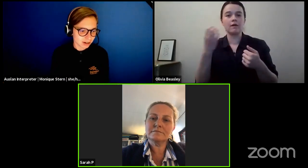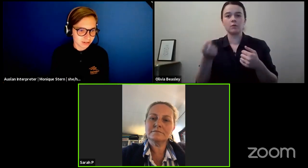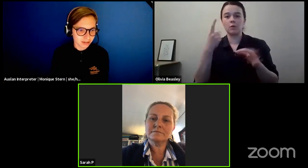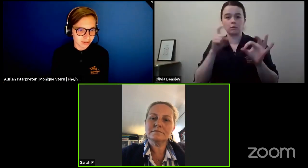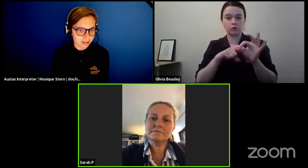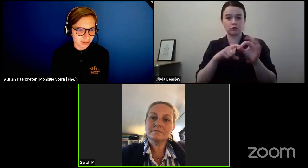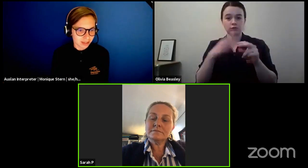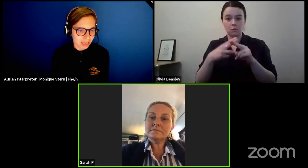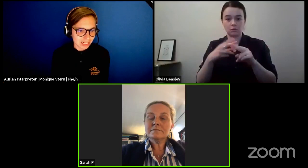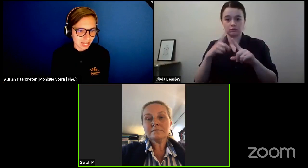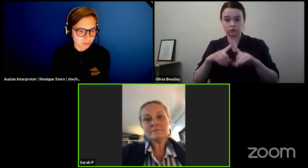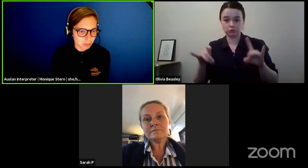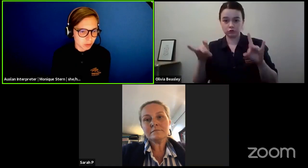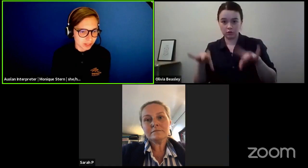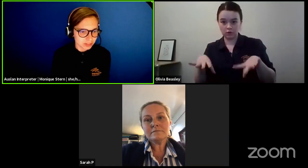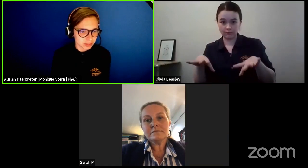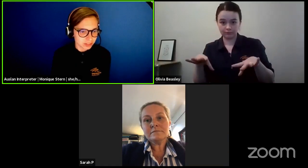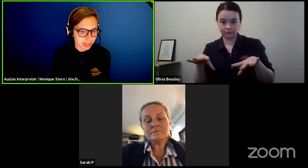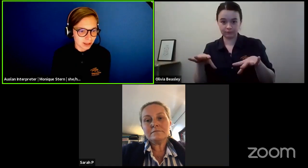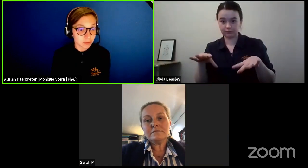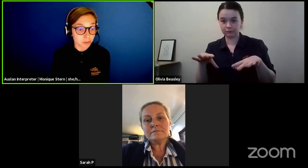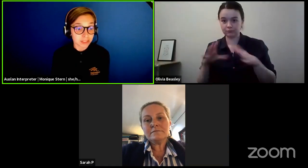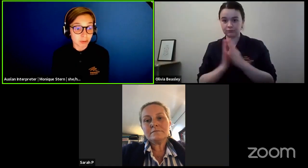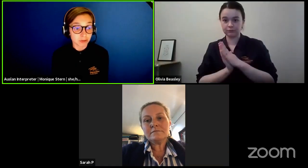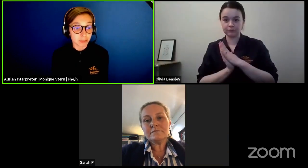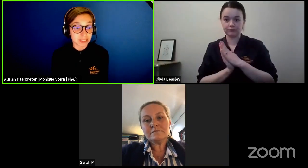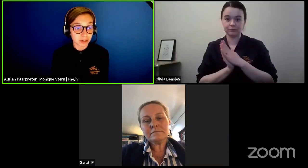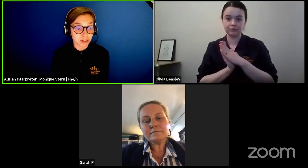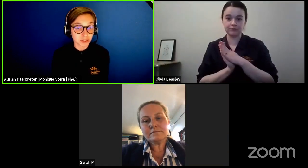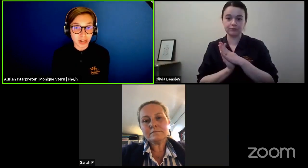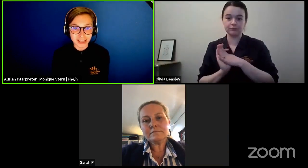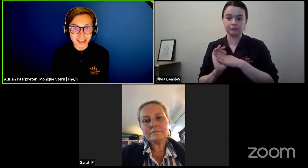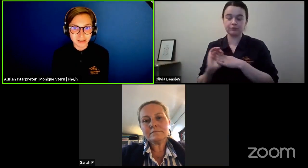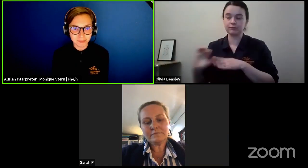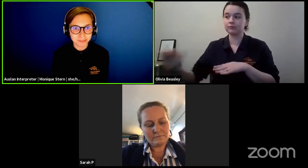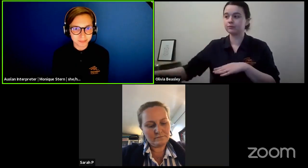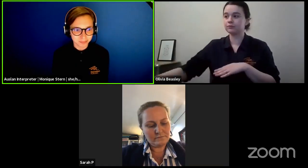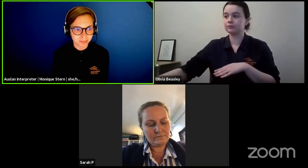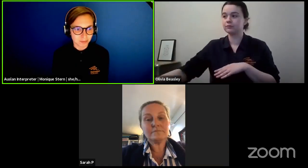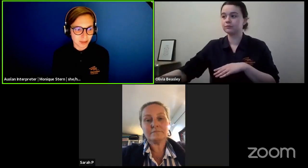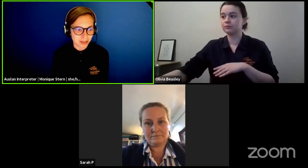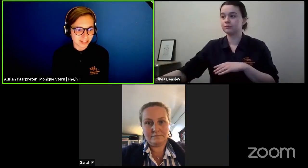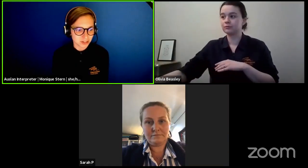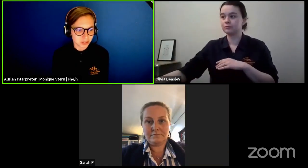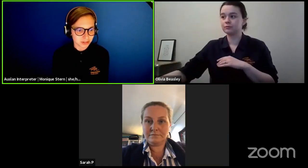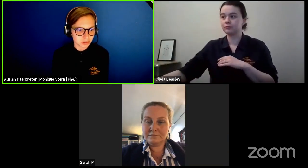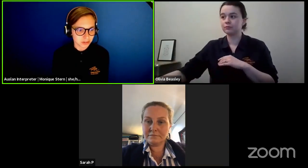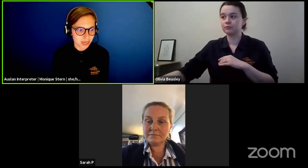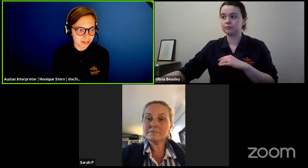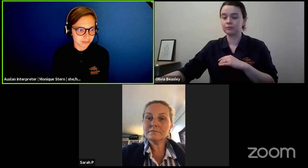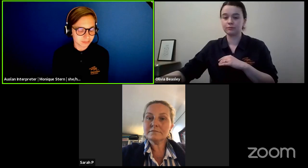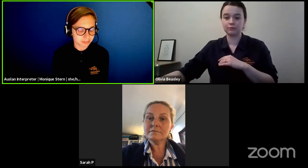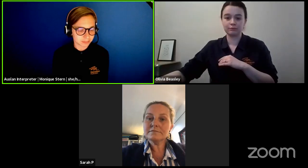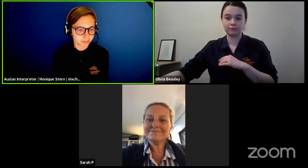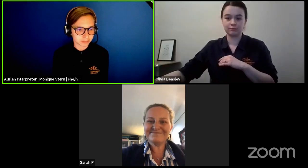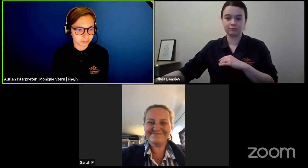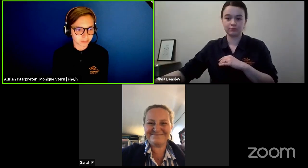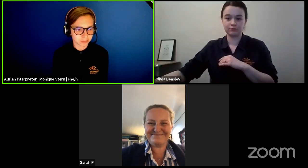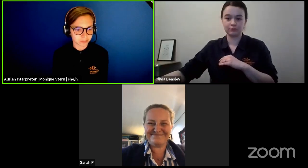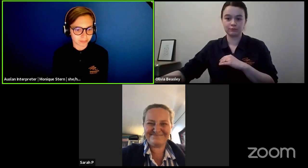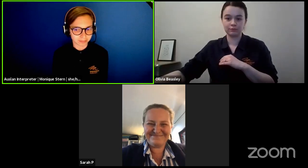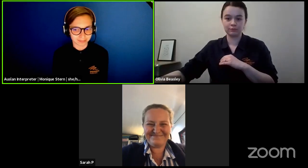Great, thanks, Sarah. And I have one more question for someone from Expression Australia, if they're willing to join us on screen.